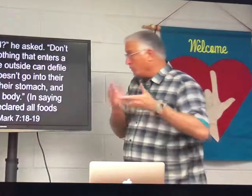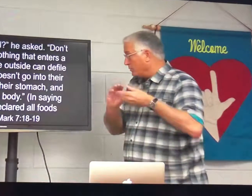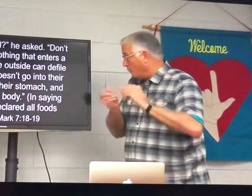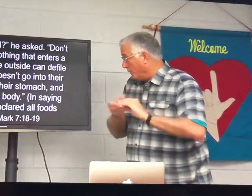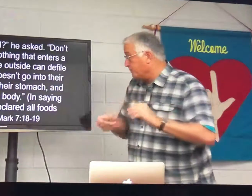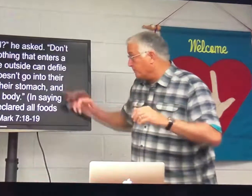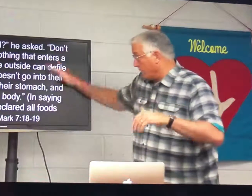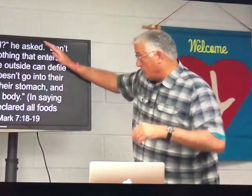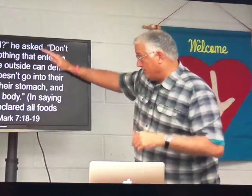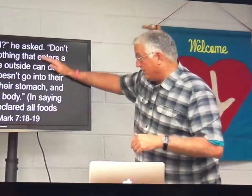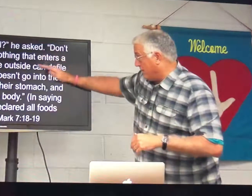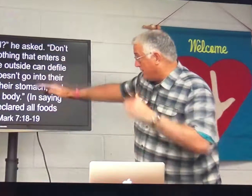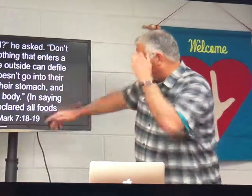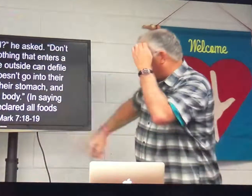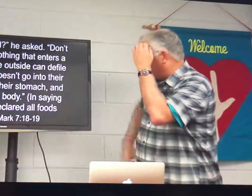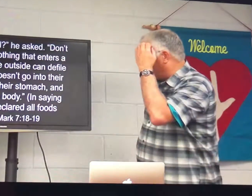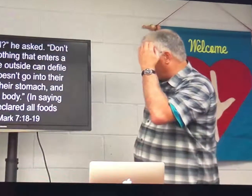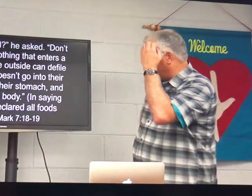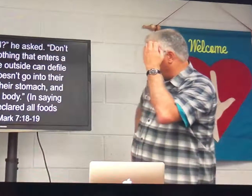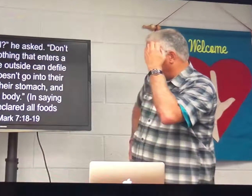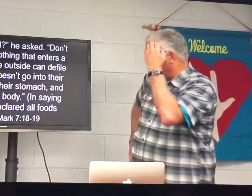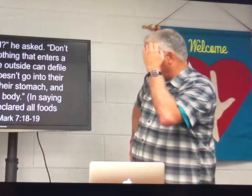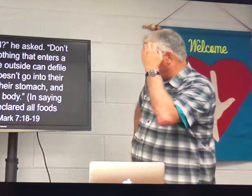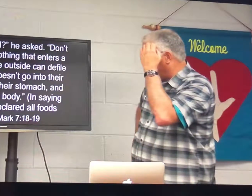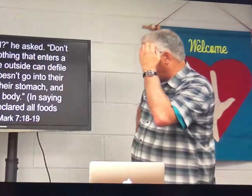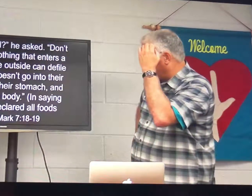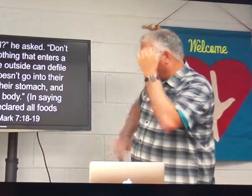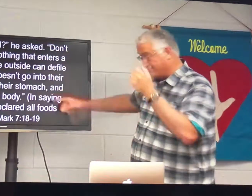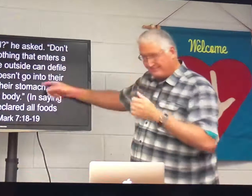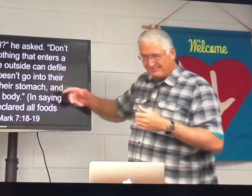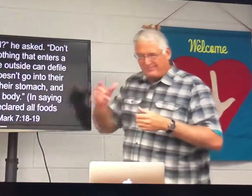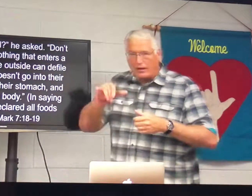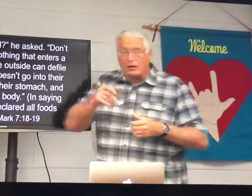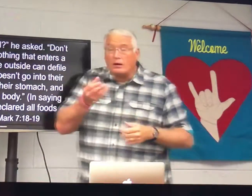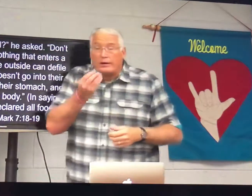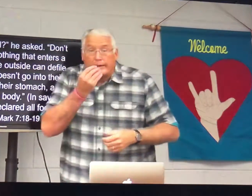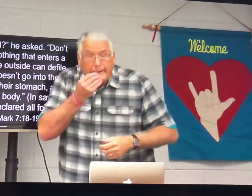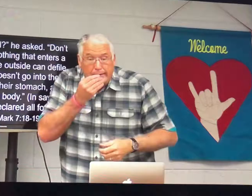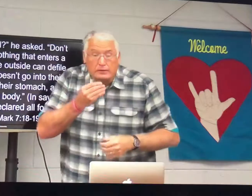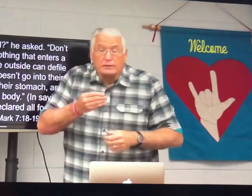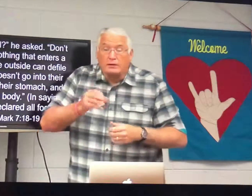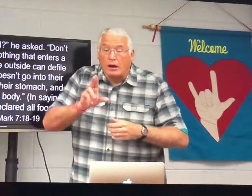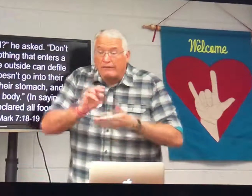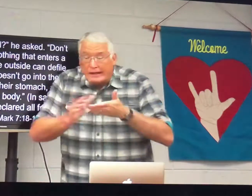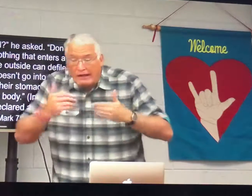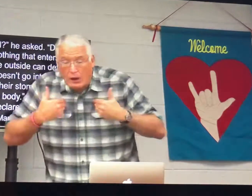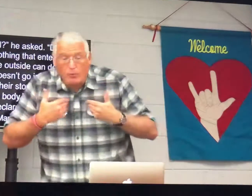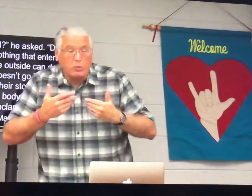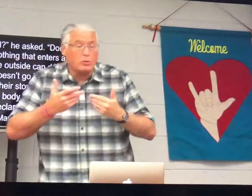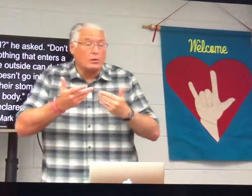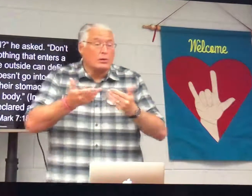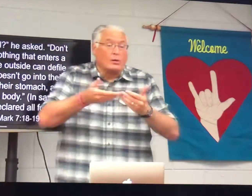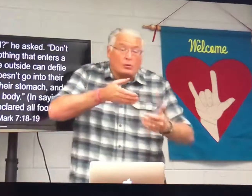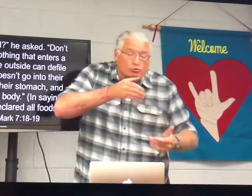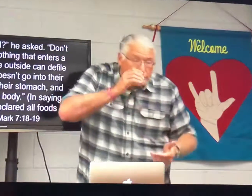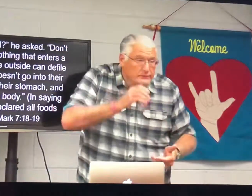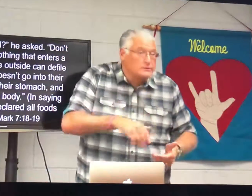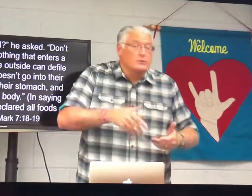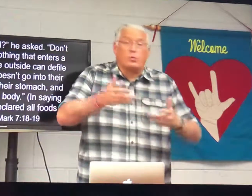with. And then a season ago, 215, 26. This year has been an unmitigated disaster for Chris Davis.